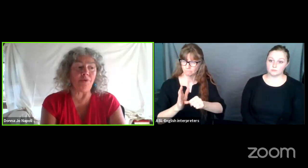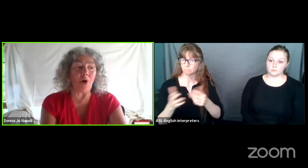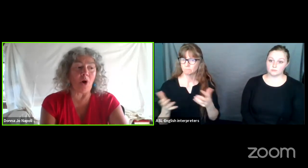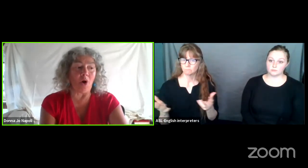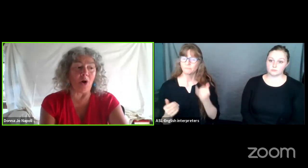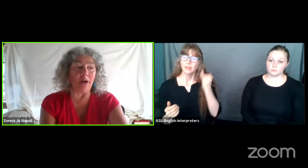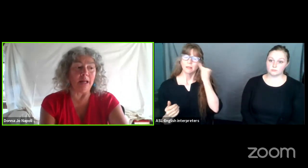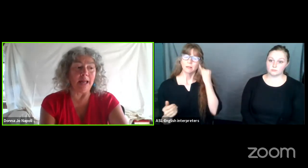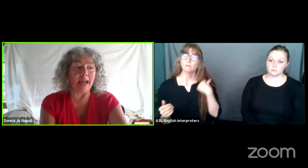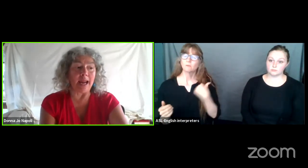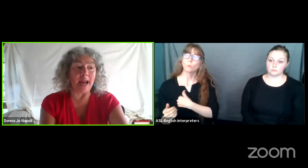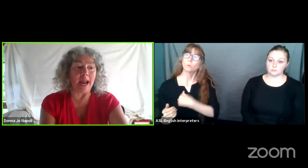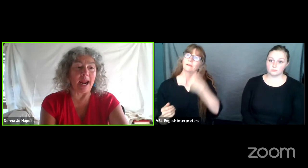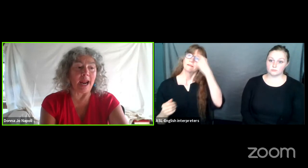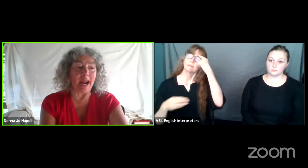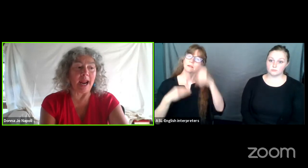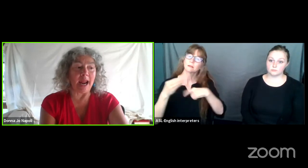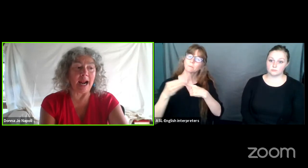the overall